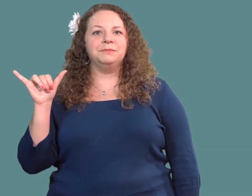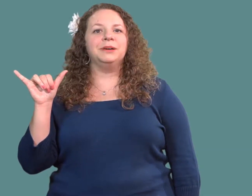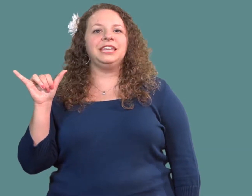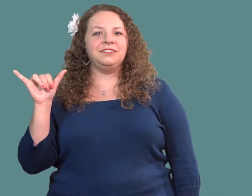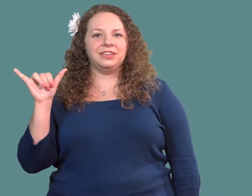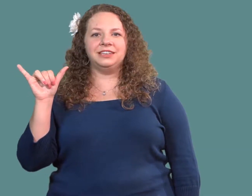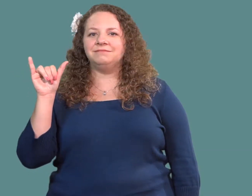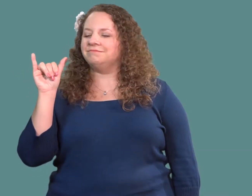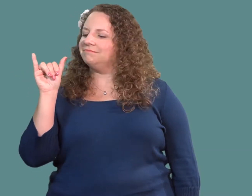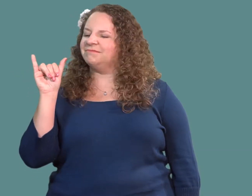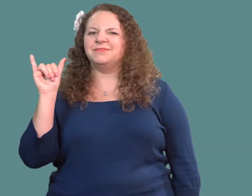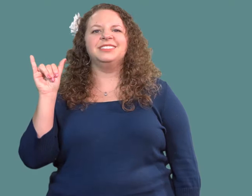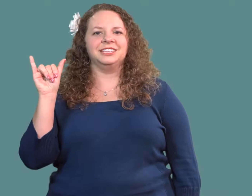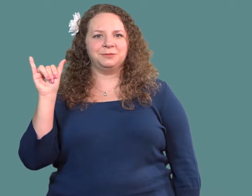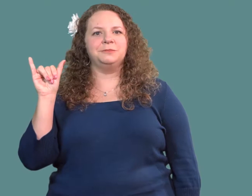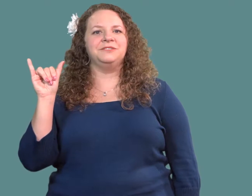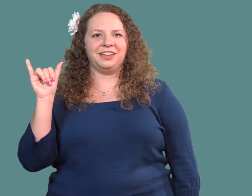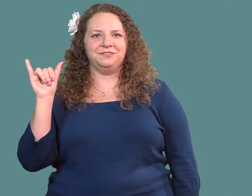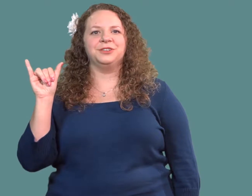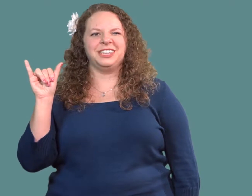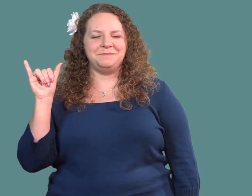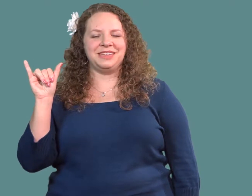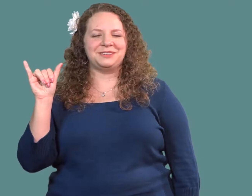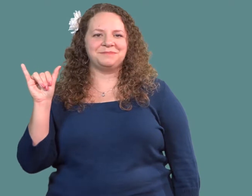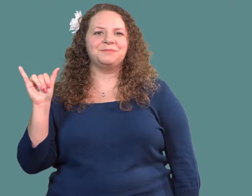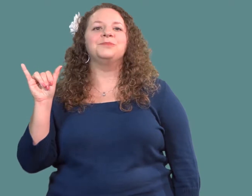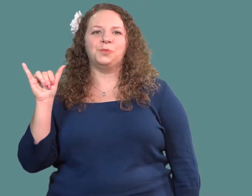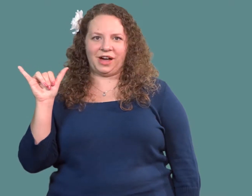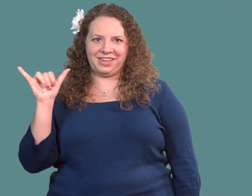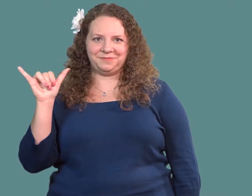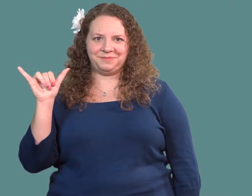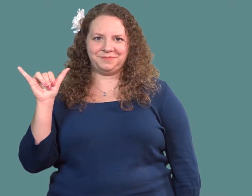but even this would be fine for the time being. Y.